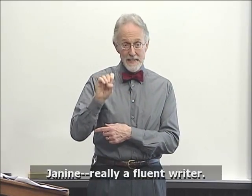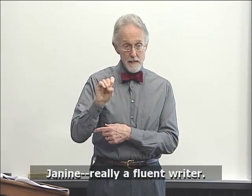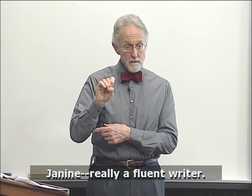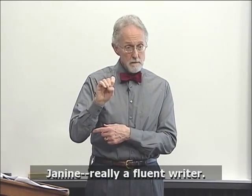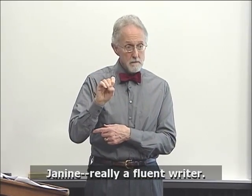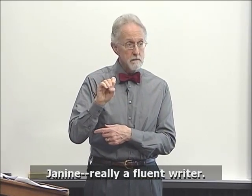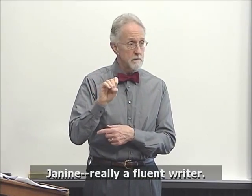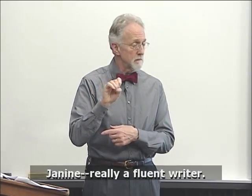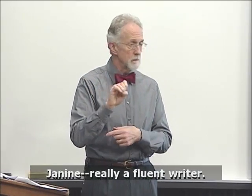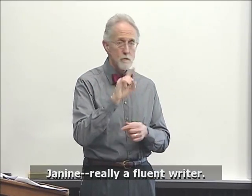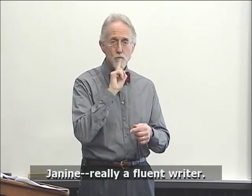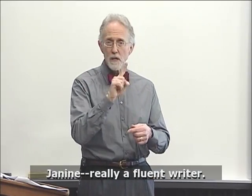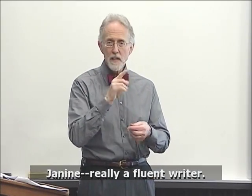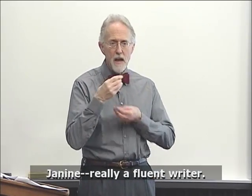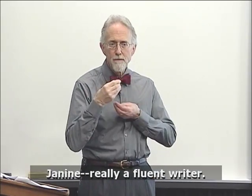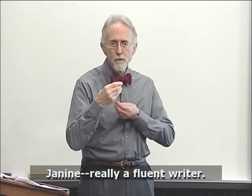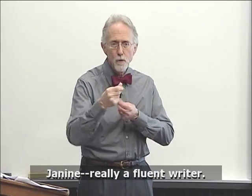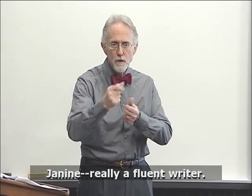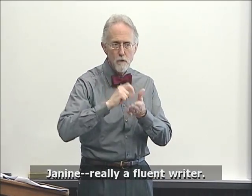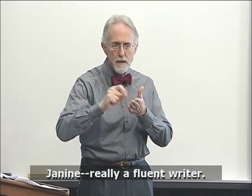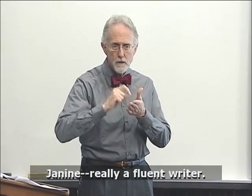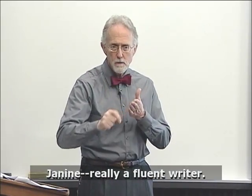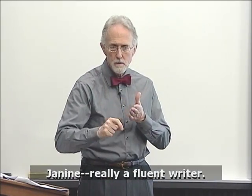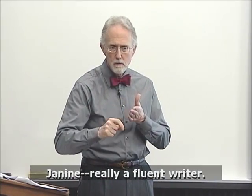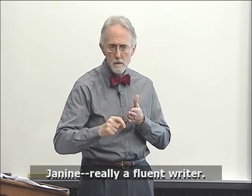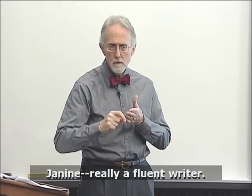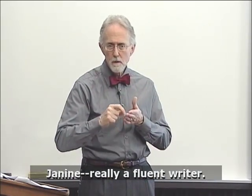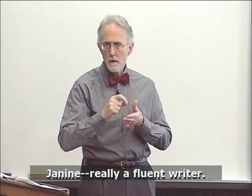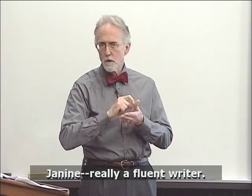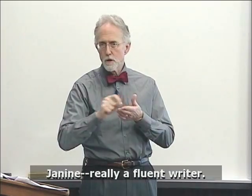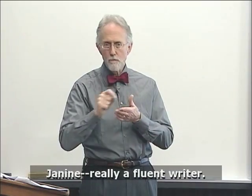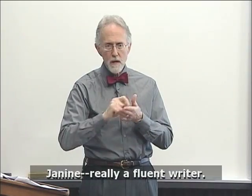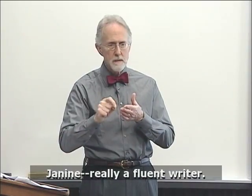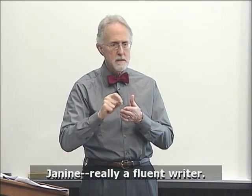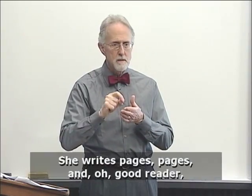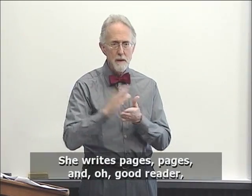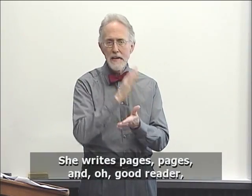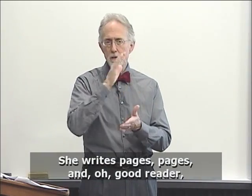Janine, really a fluent writer. She writes pages,